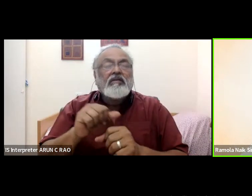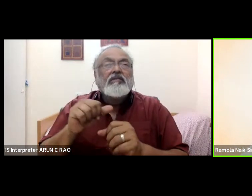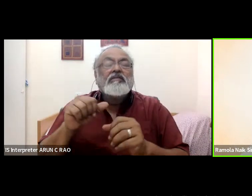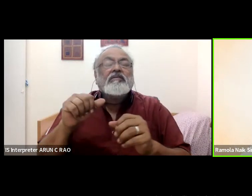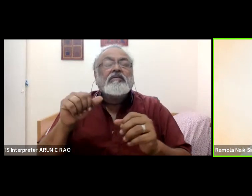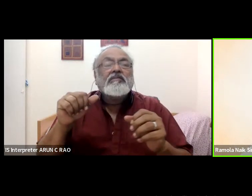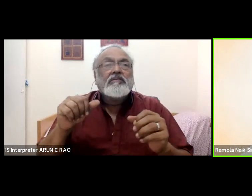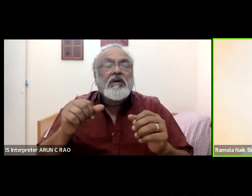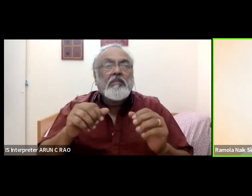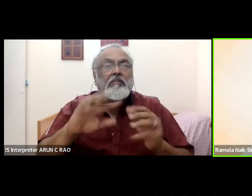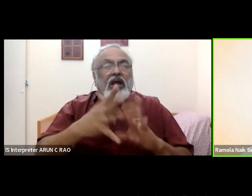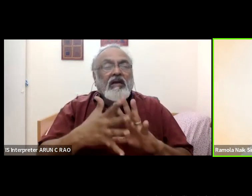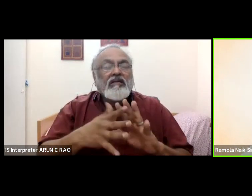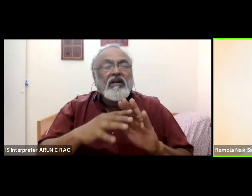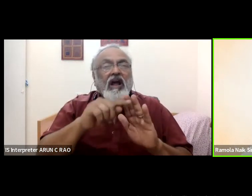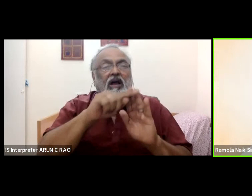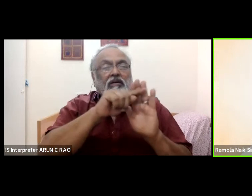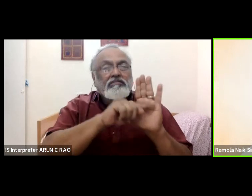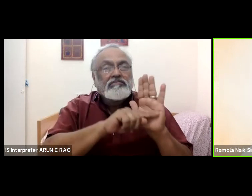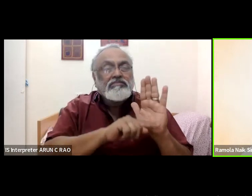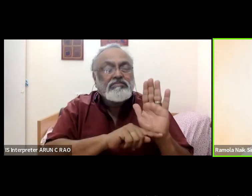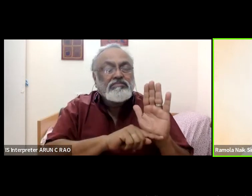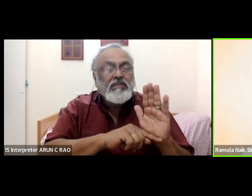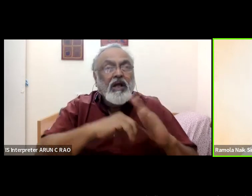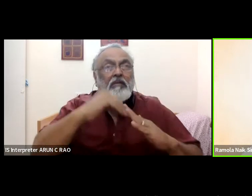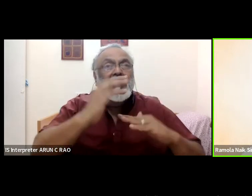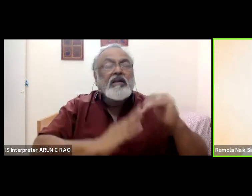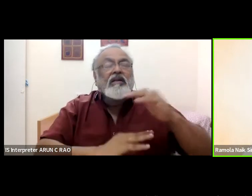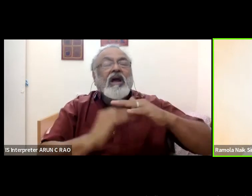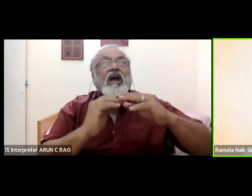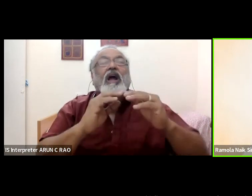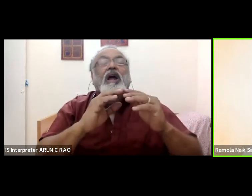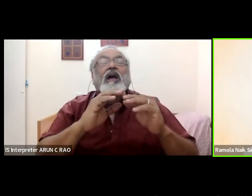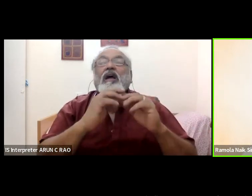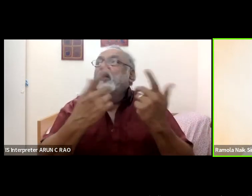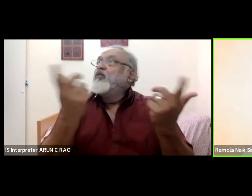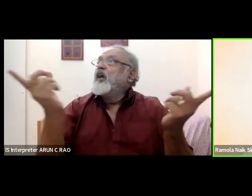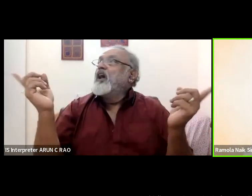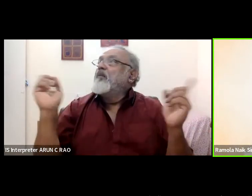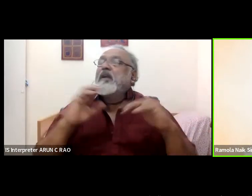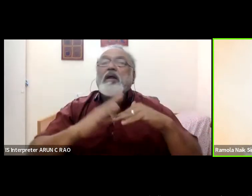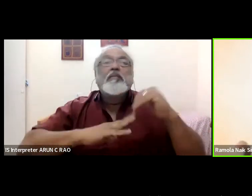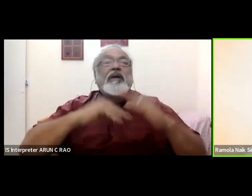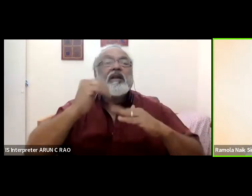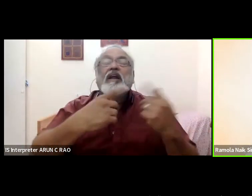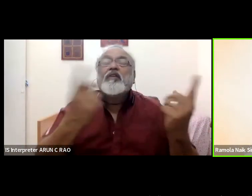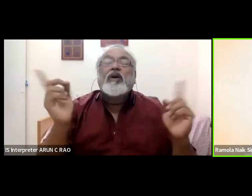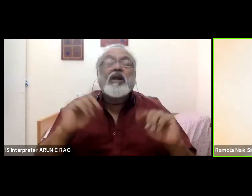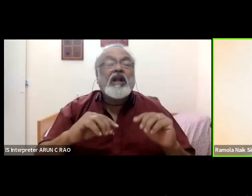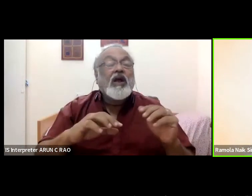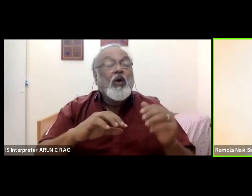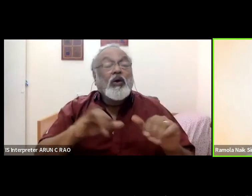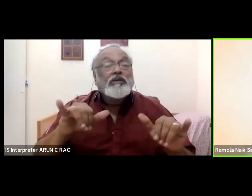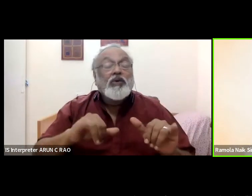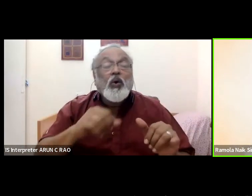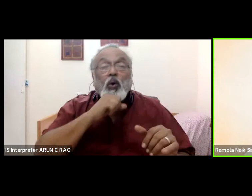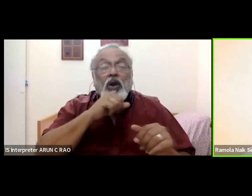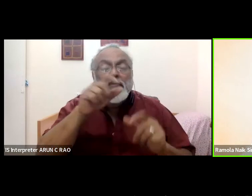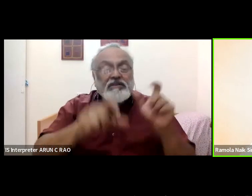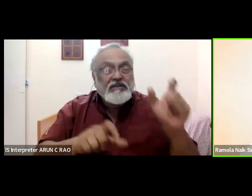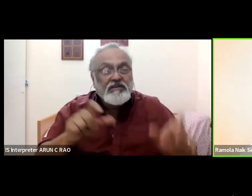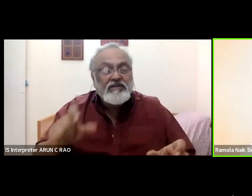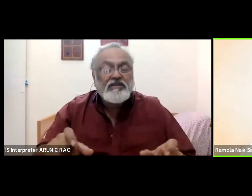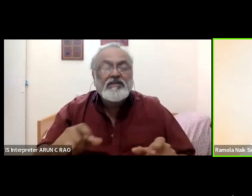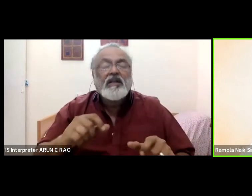for adapting the built environment for the persons with disabilities, for the older persons, even for women with small